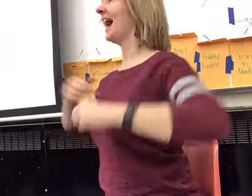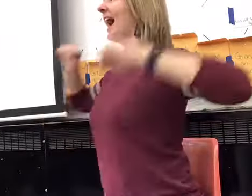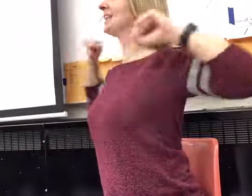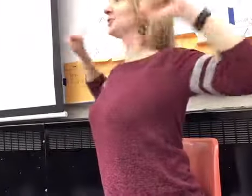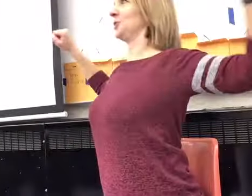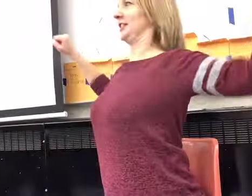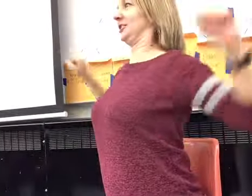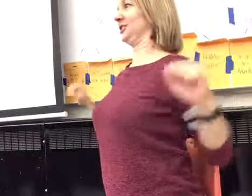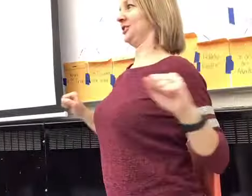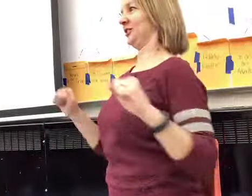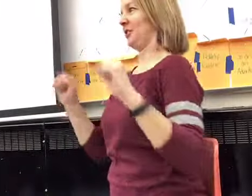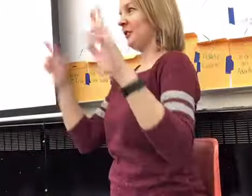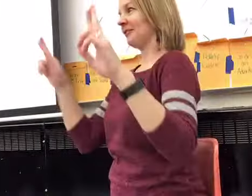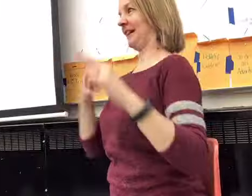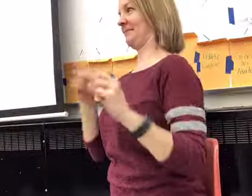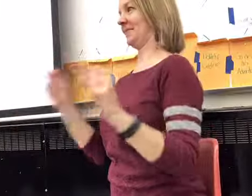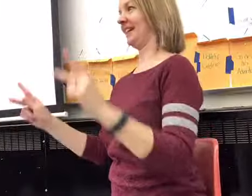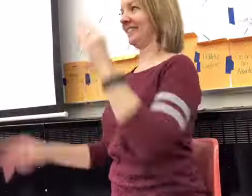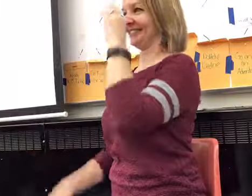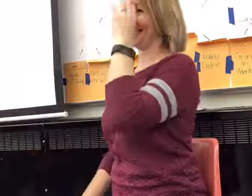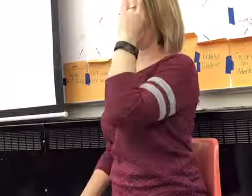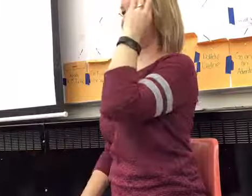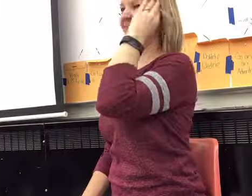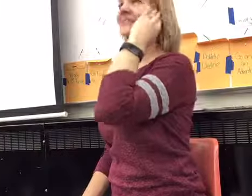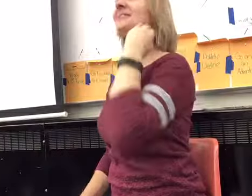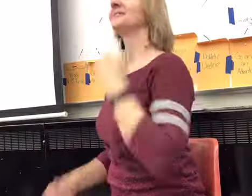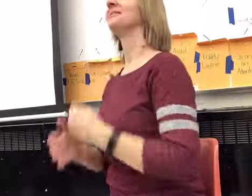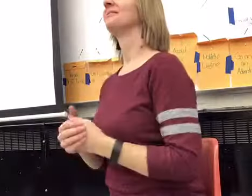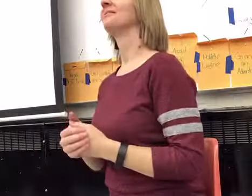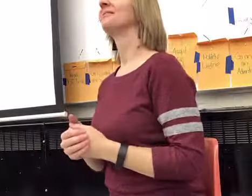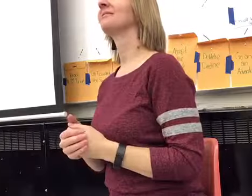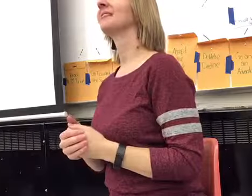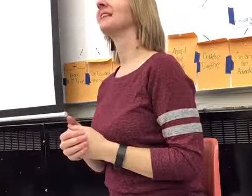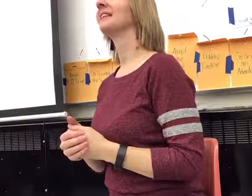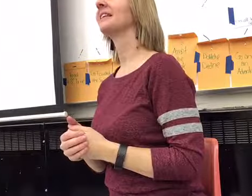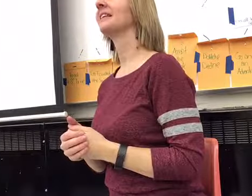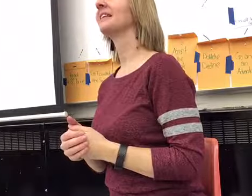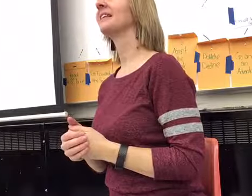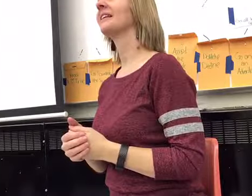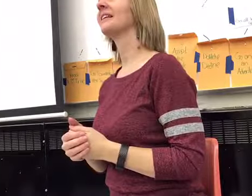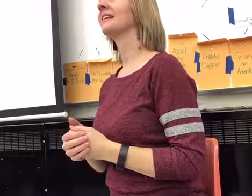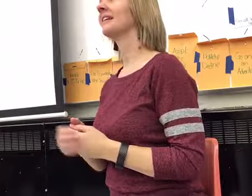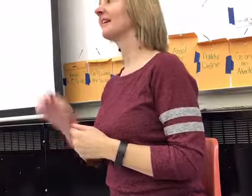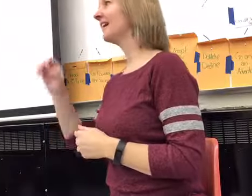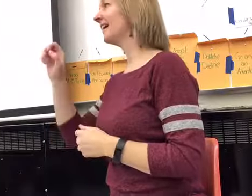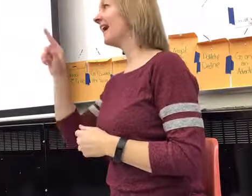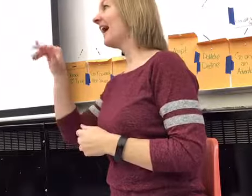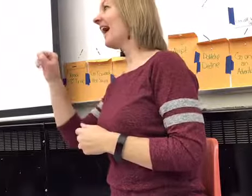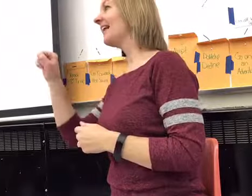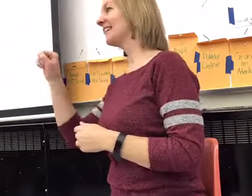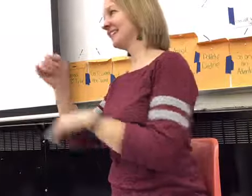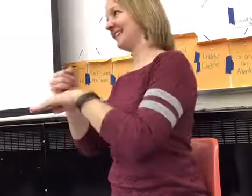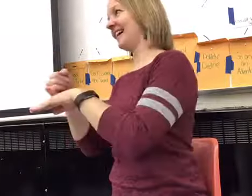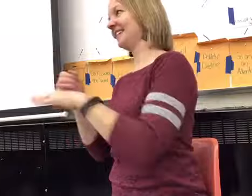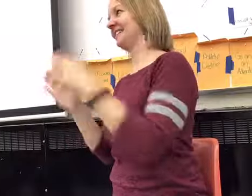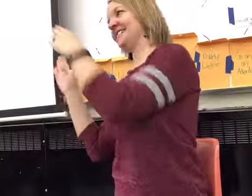re-stretched, so hopefully it'll be okay. All right, ready? So, you have Ellis Island. And they come from